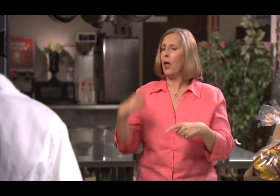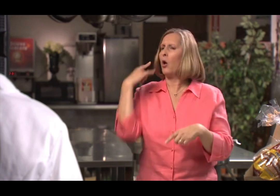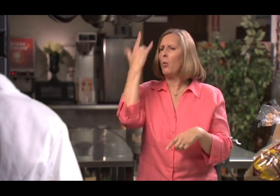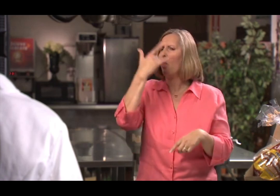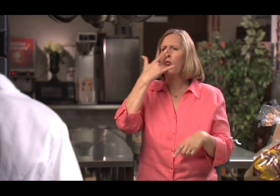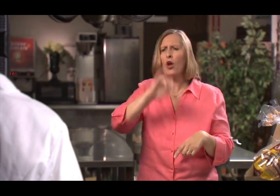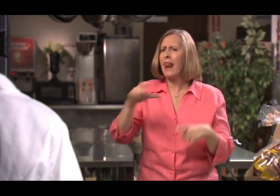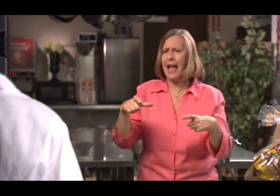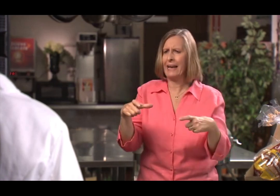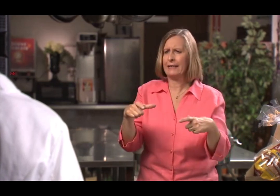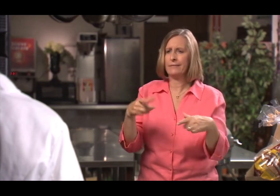your plate should look.